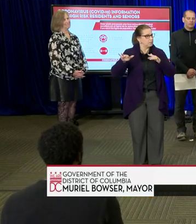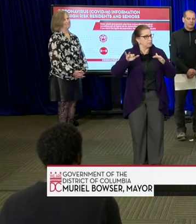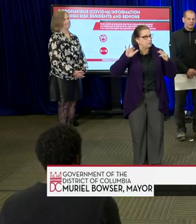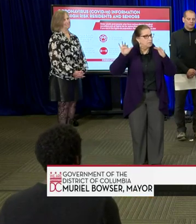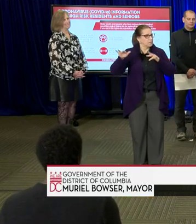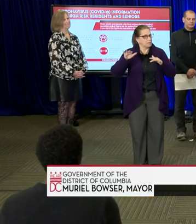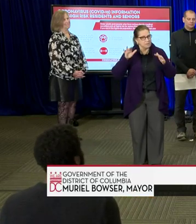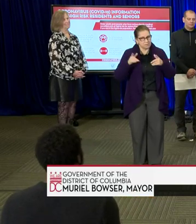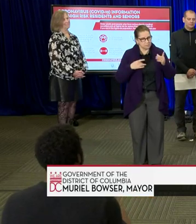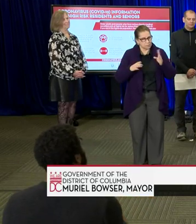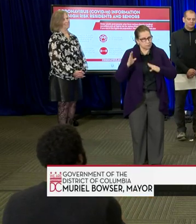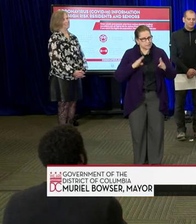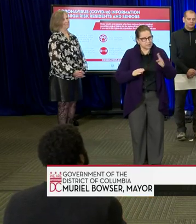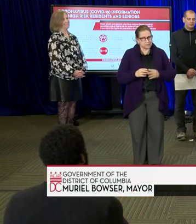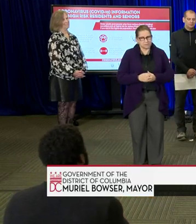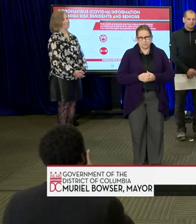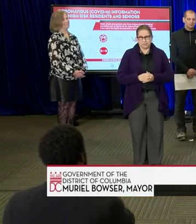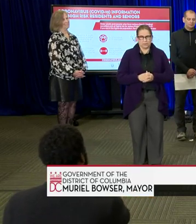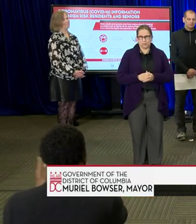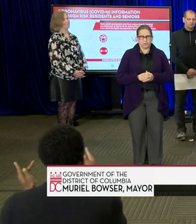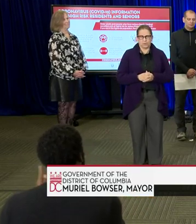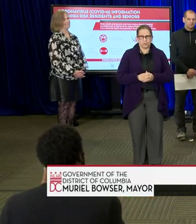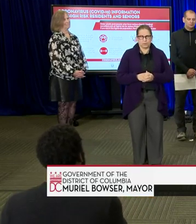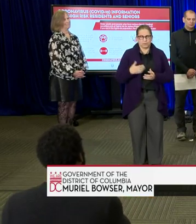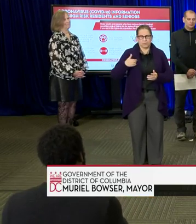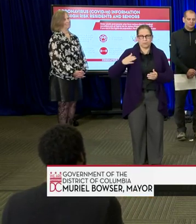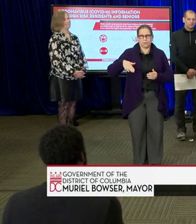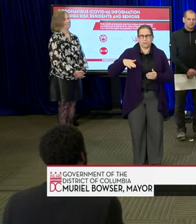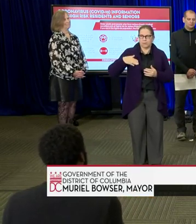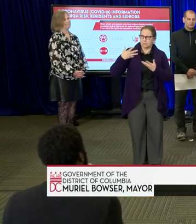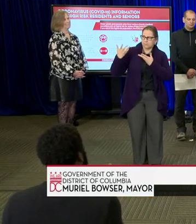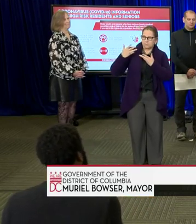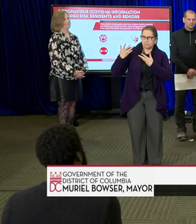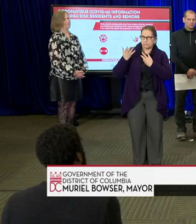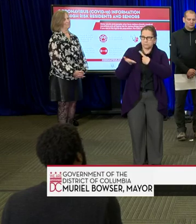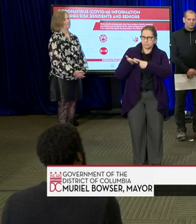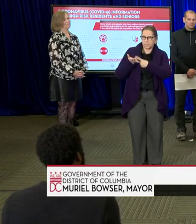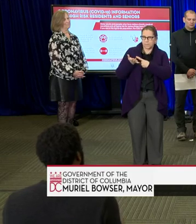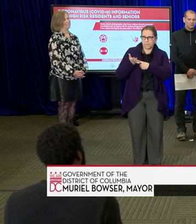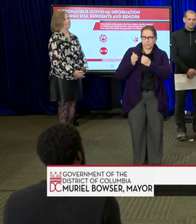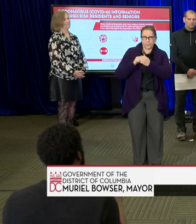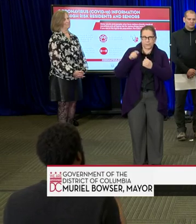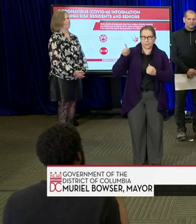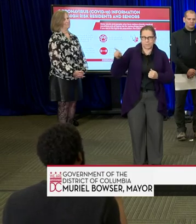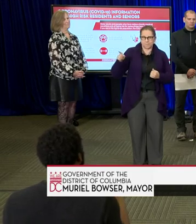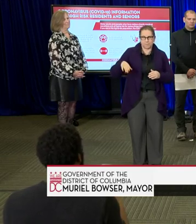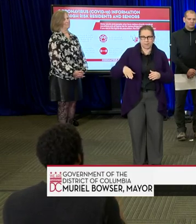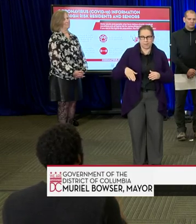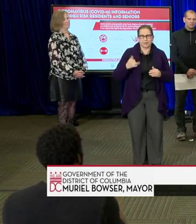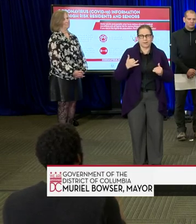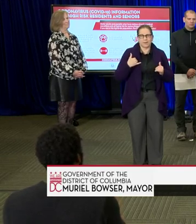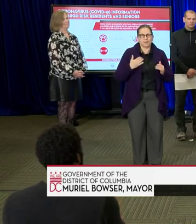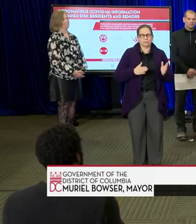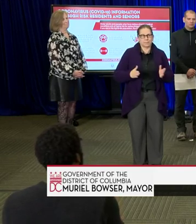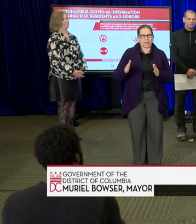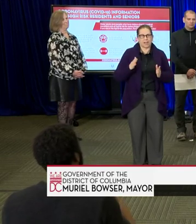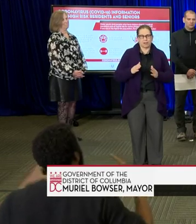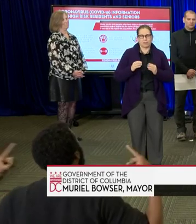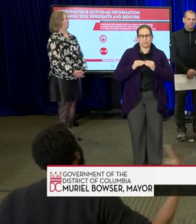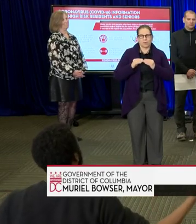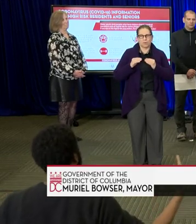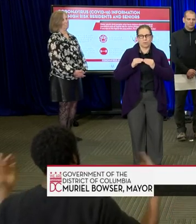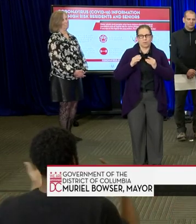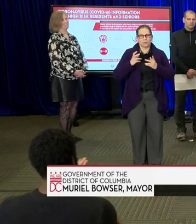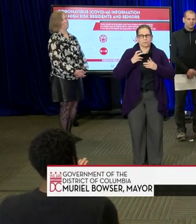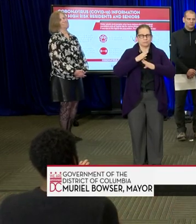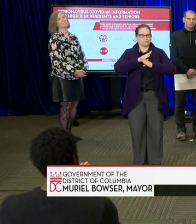about the Arboretum, but we plan, actually, it may be happening right now, to have a more global discussion with